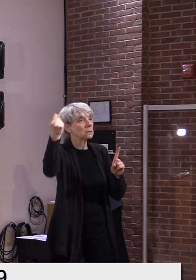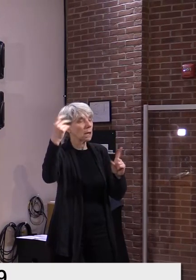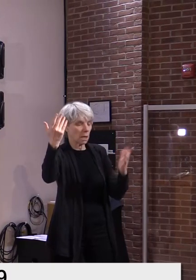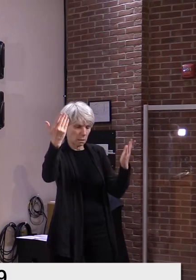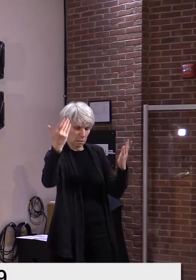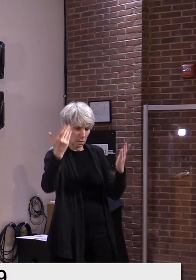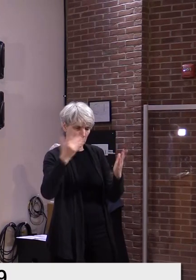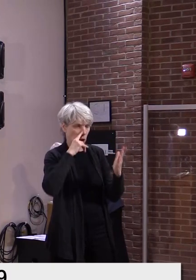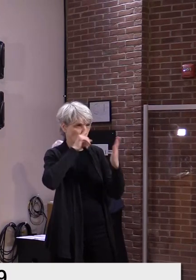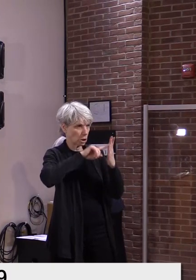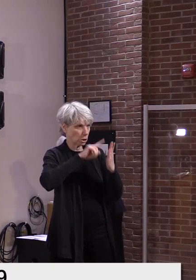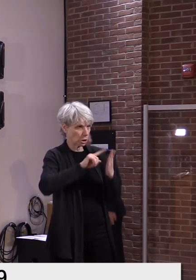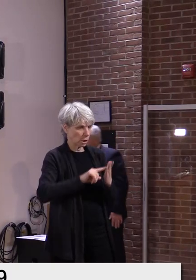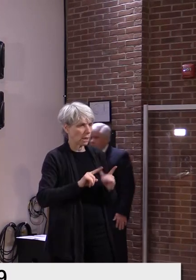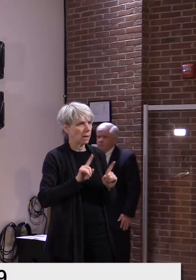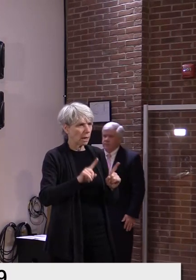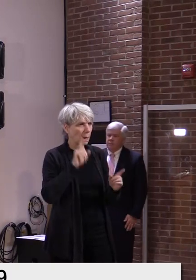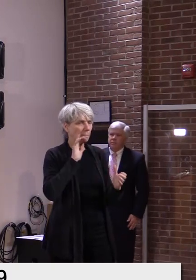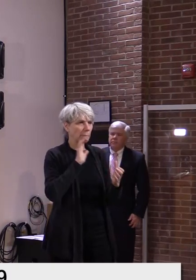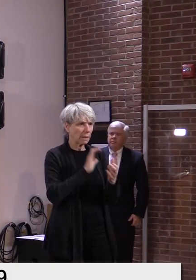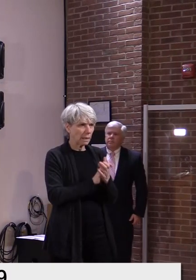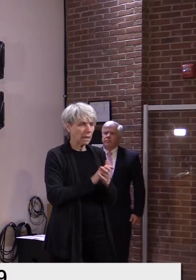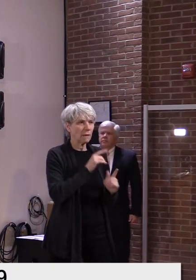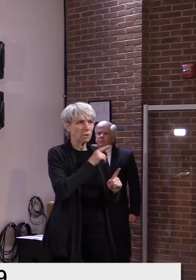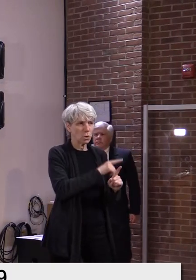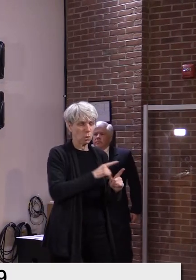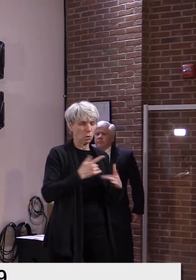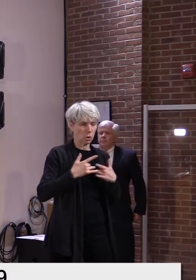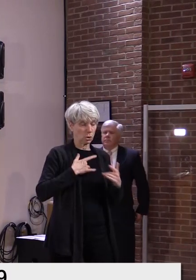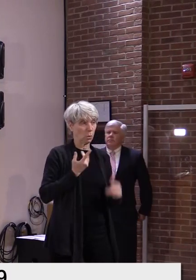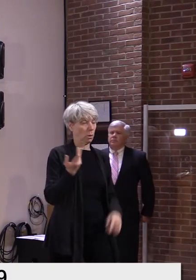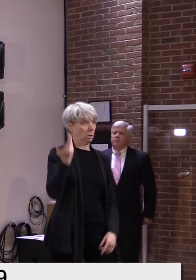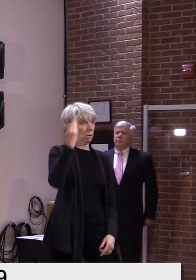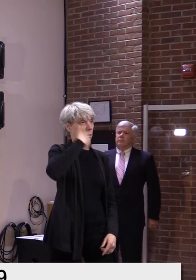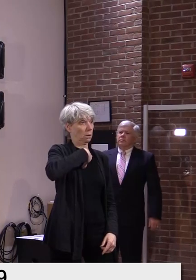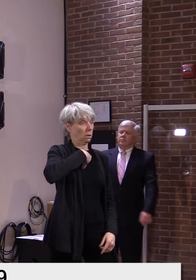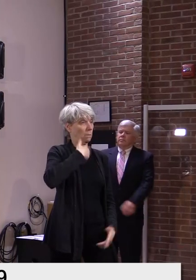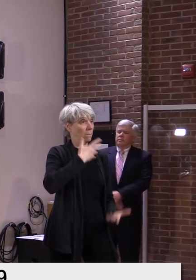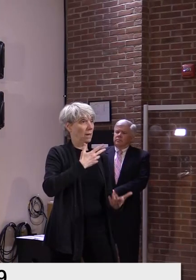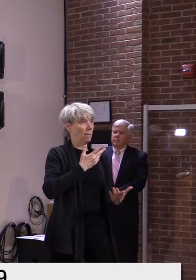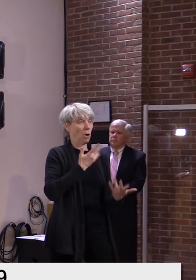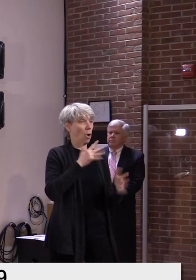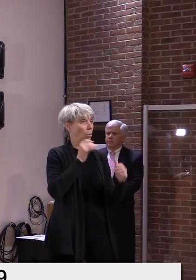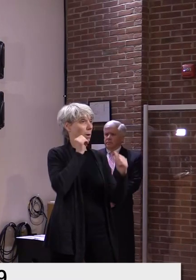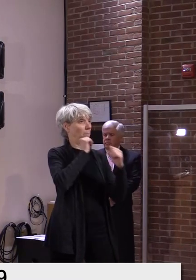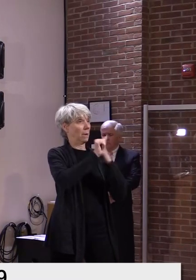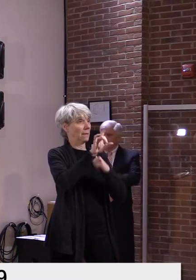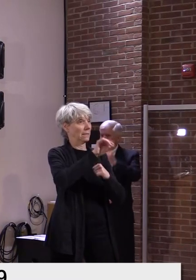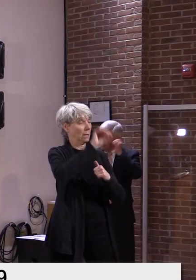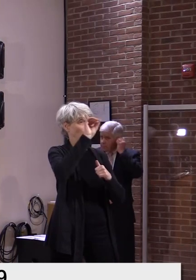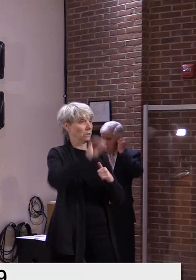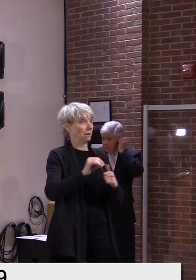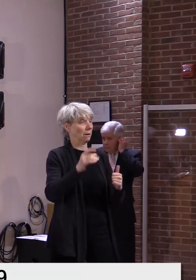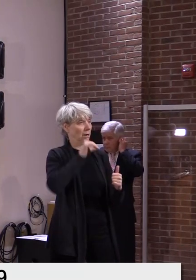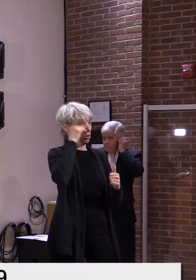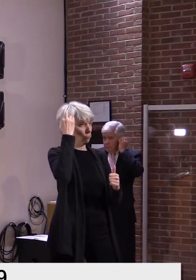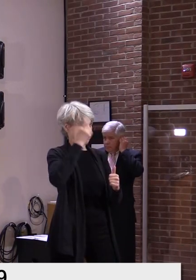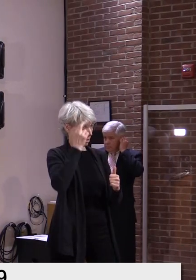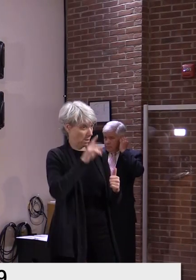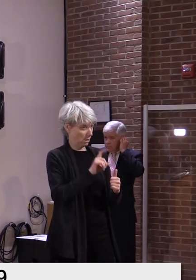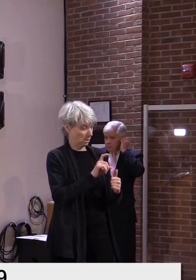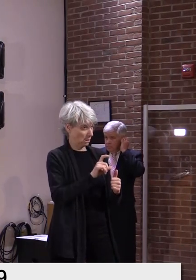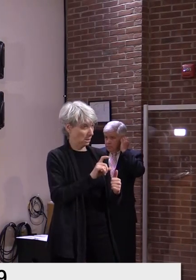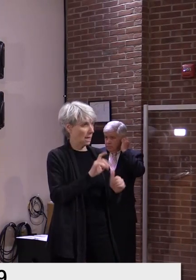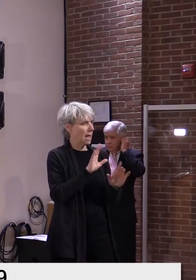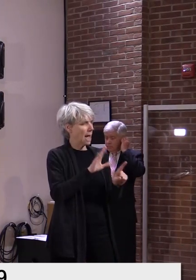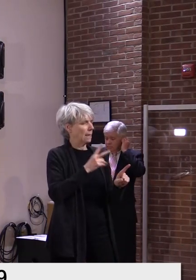I think you're saying, though, is that you're concerned we might be undercounting as opposed to overcounting and that we may have gotten there already. I